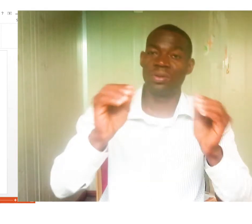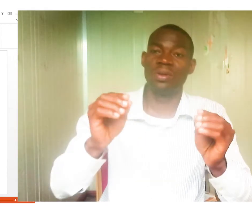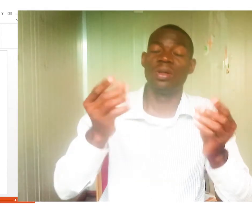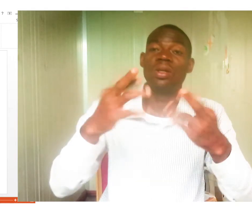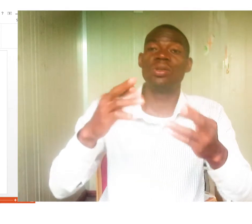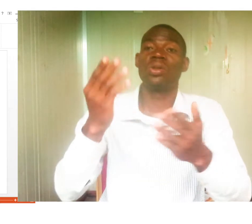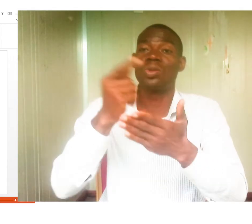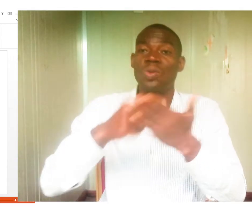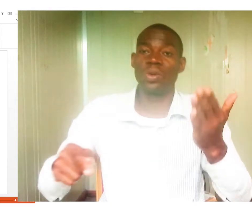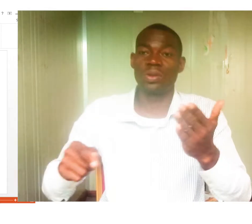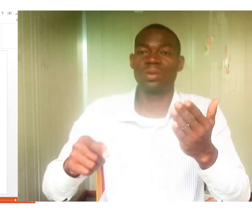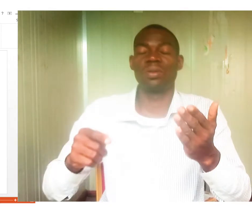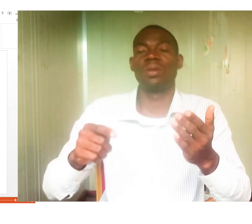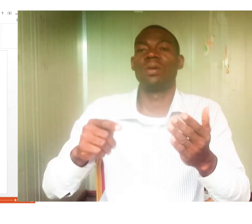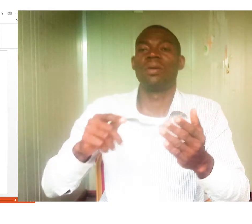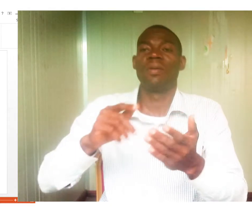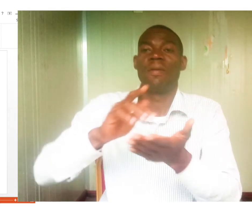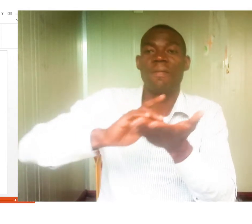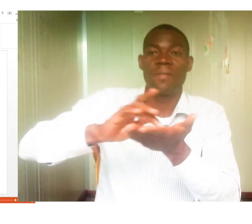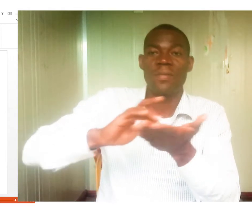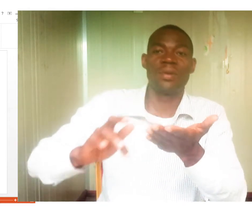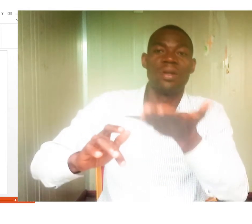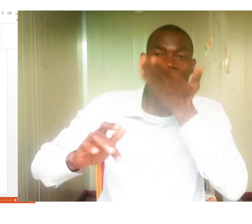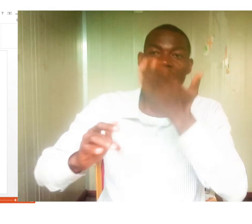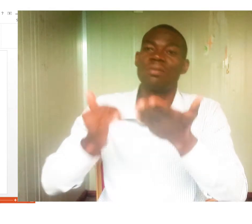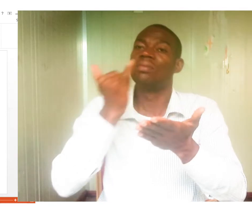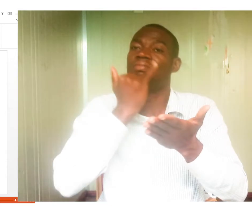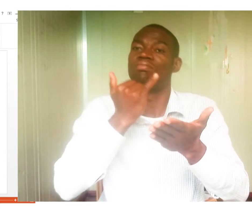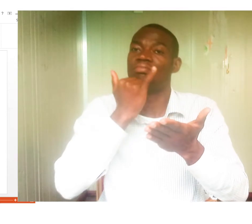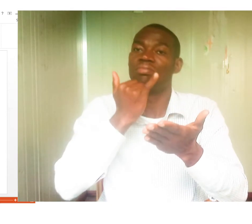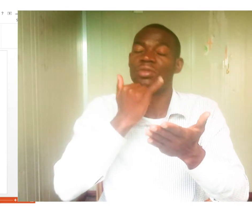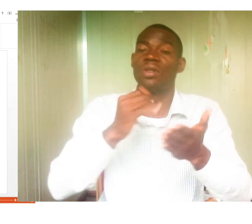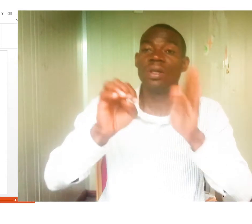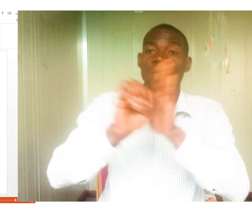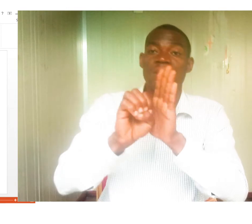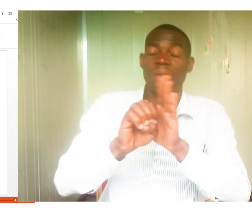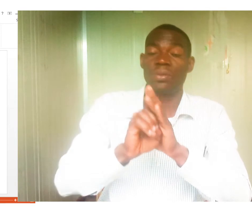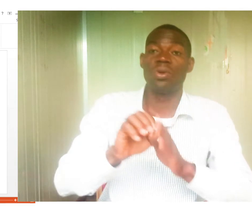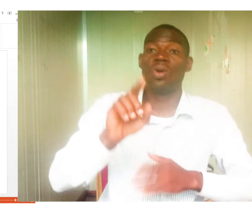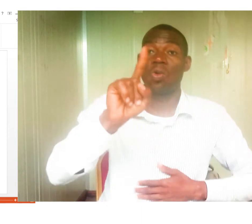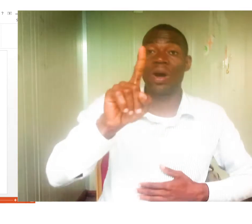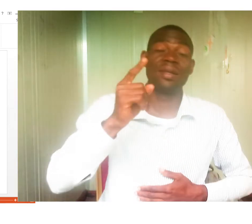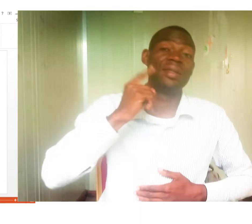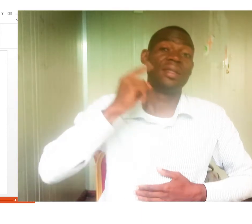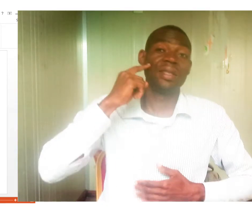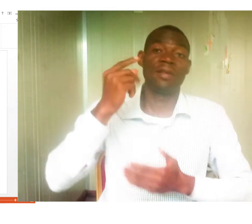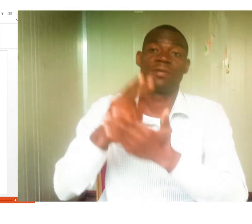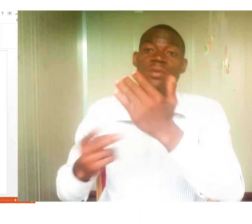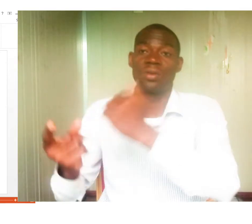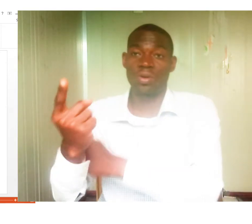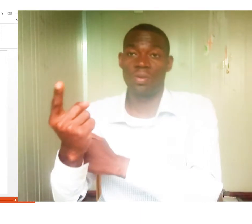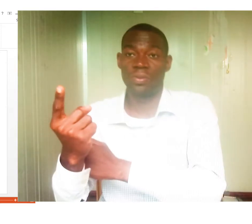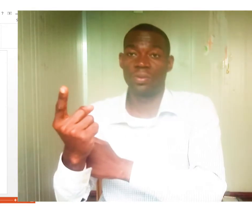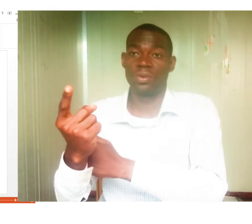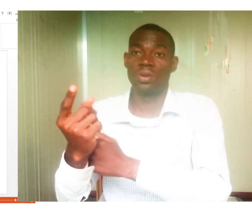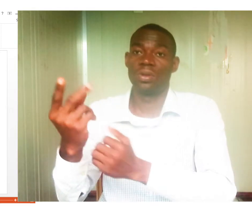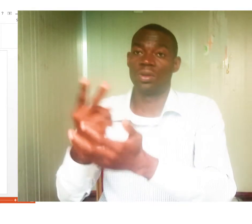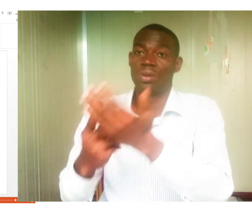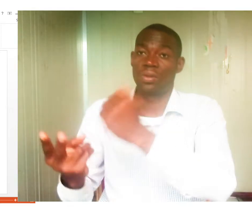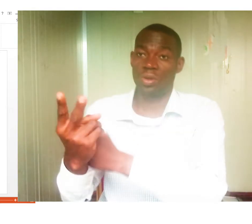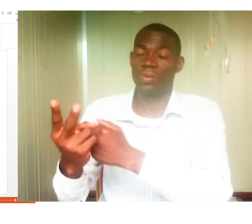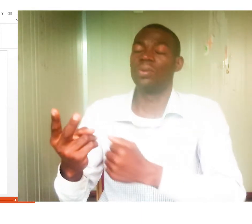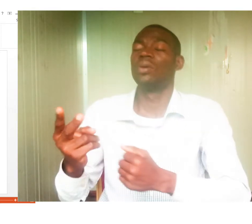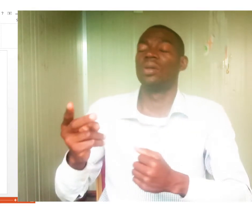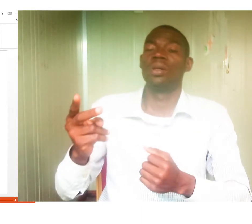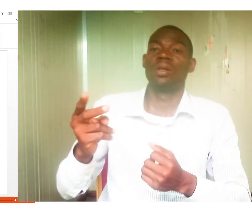with HIV and they ended up taking the drugs 3 times a day instead of